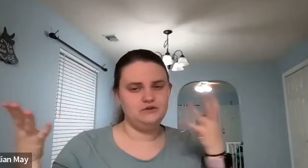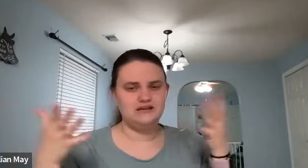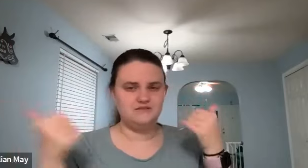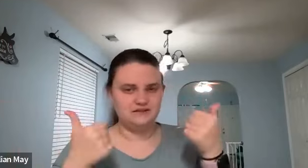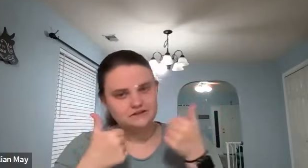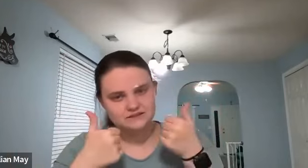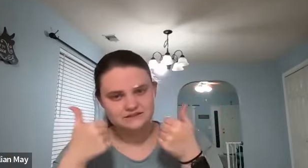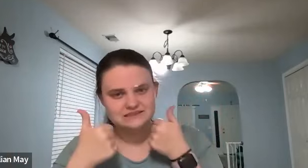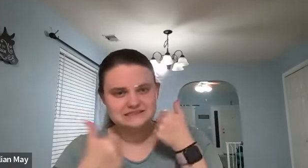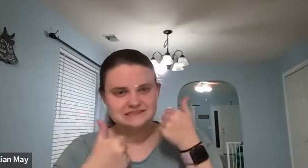guys feeling?